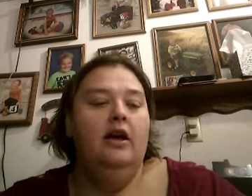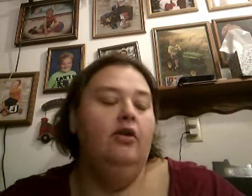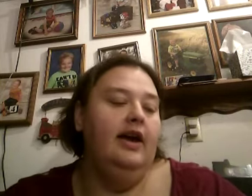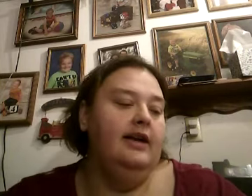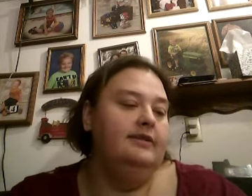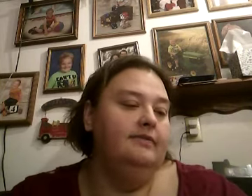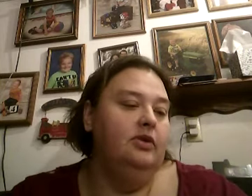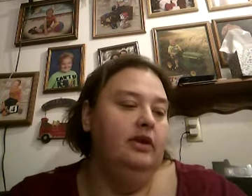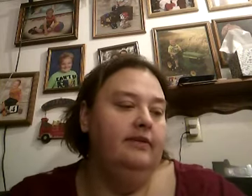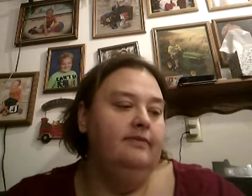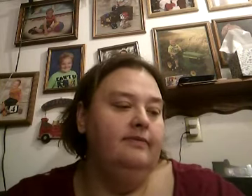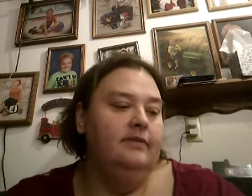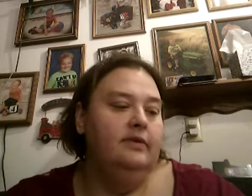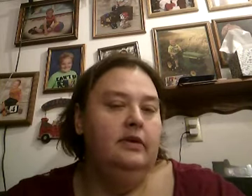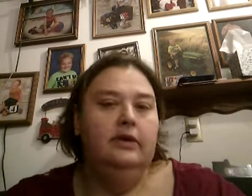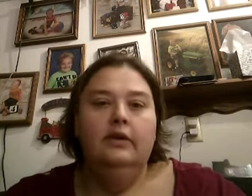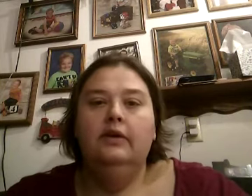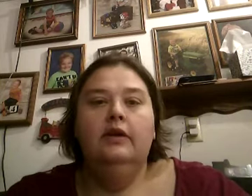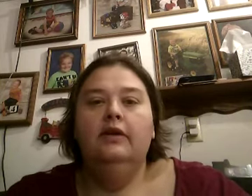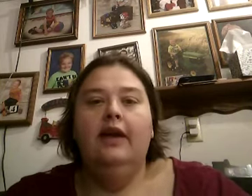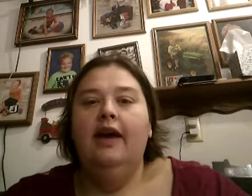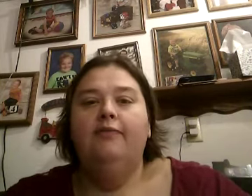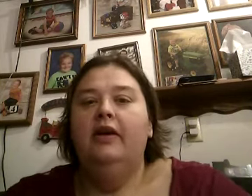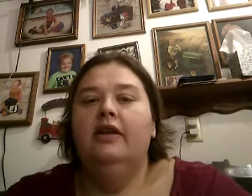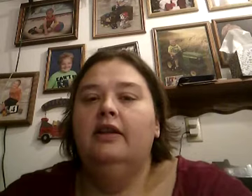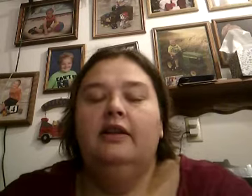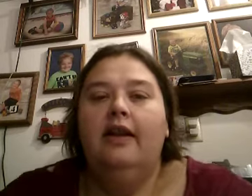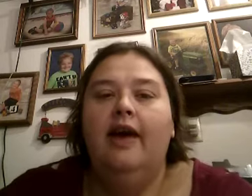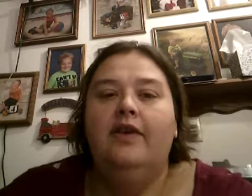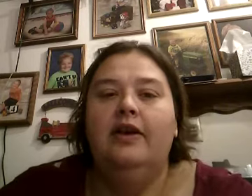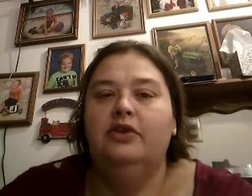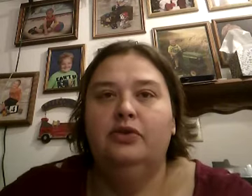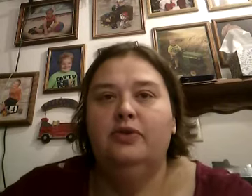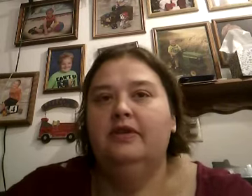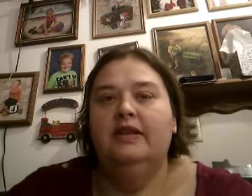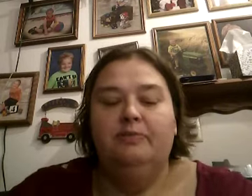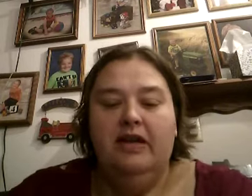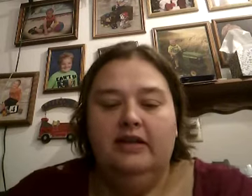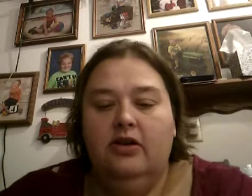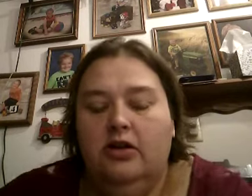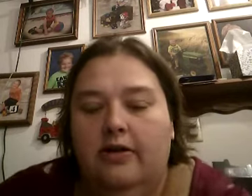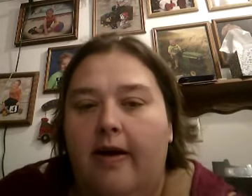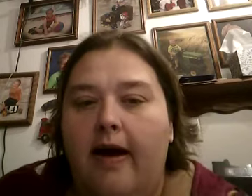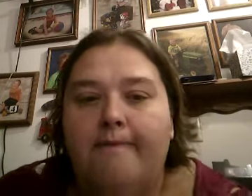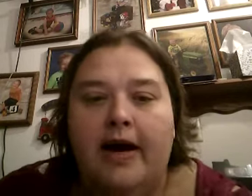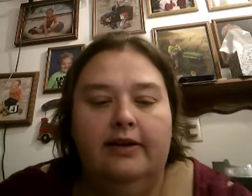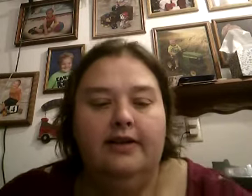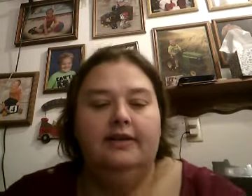Okay, guys, cool it. They have been having issues since Peanut's gone. Molly,